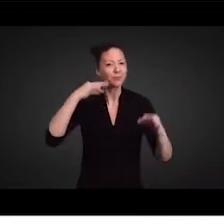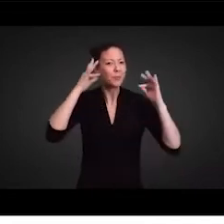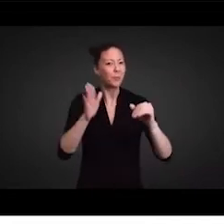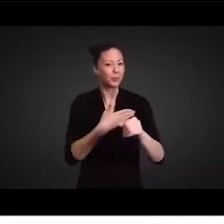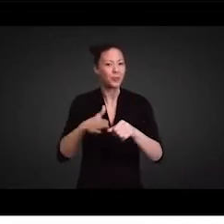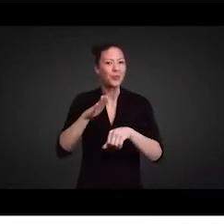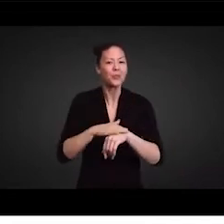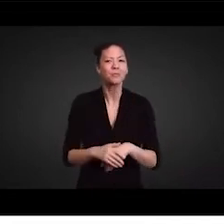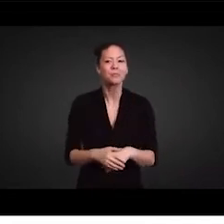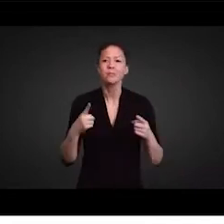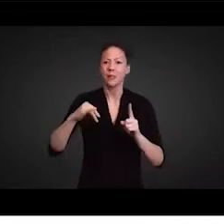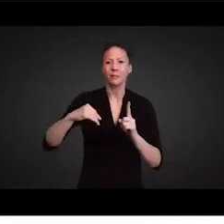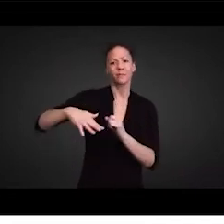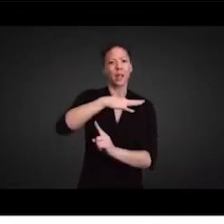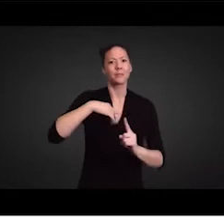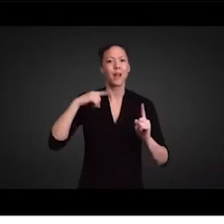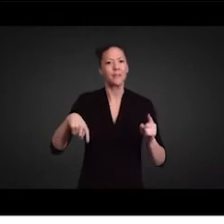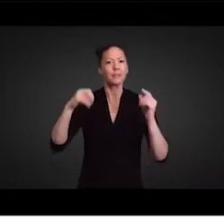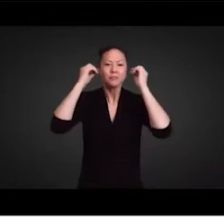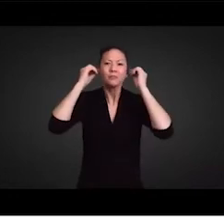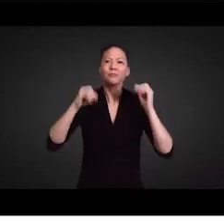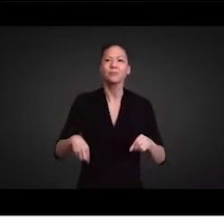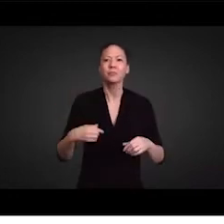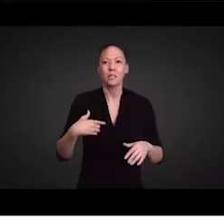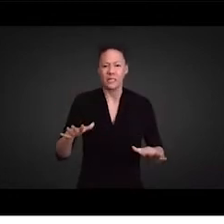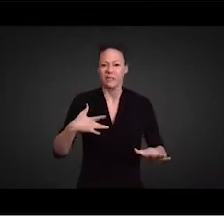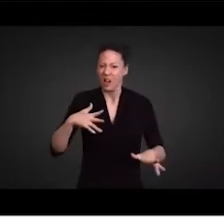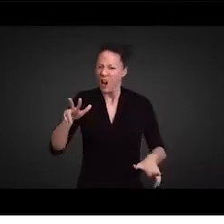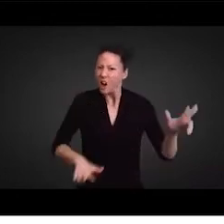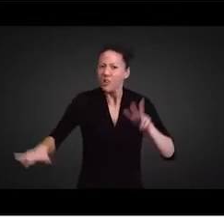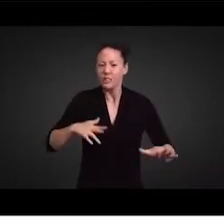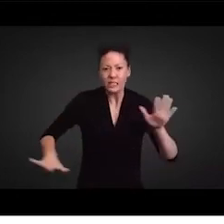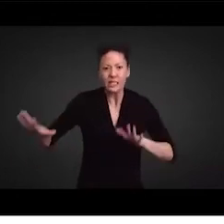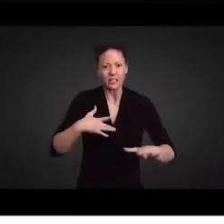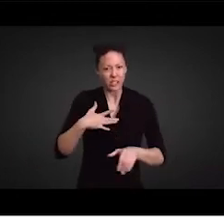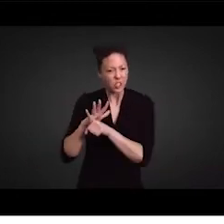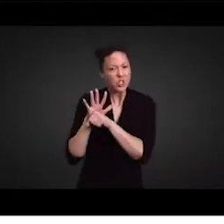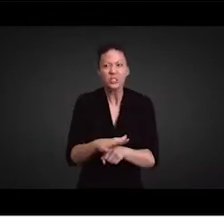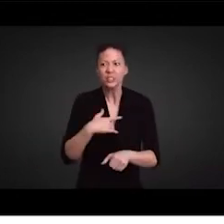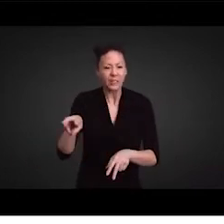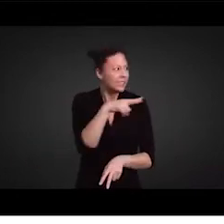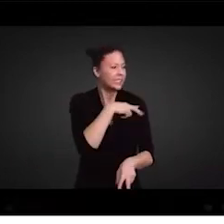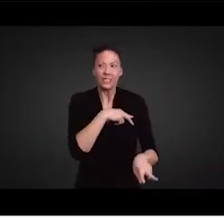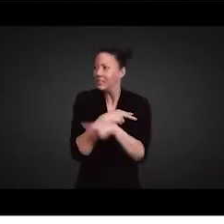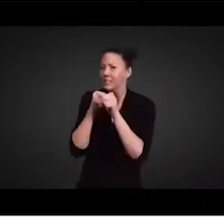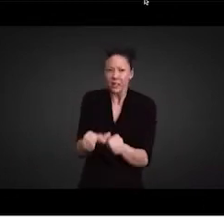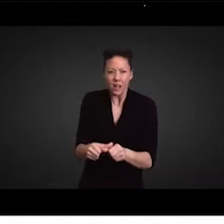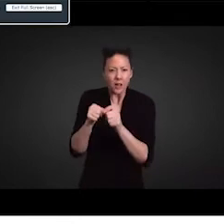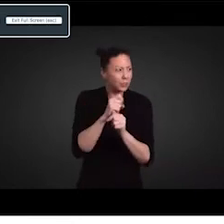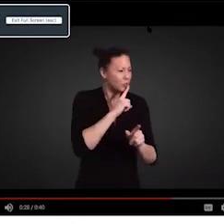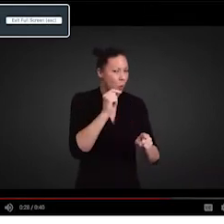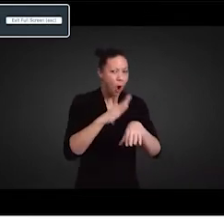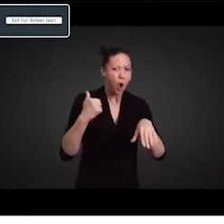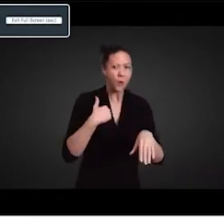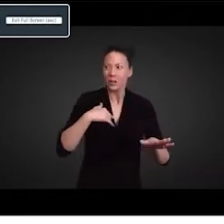hear. If people see the earbuds, they can't get mad at me for not hearing something. I feel awkward walking around without music